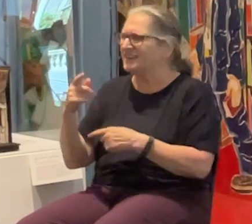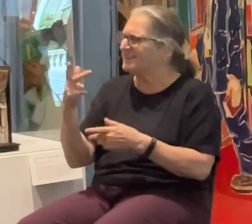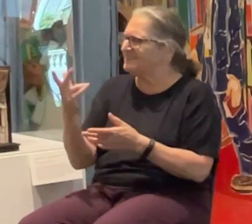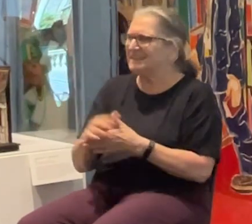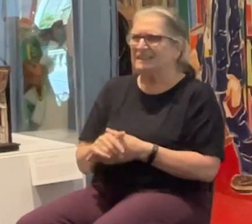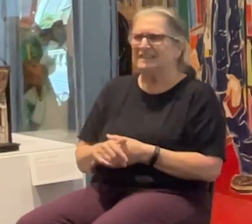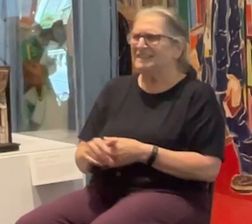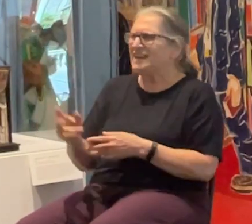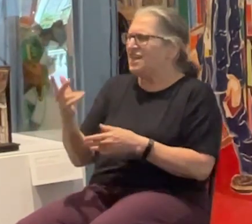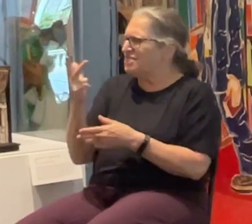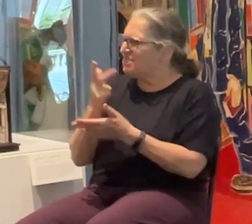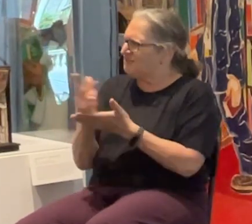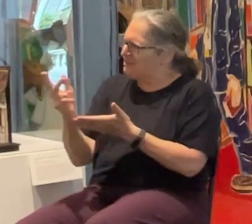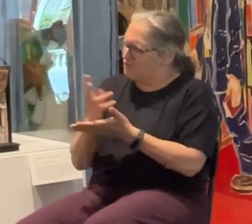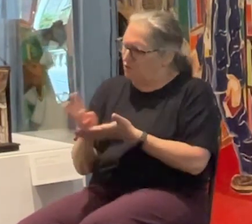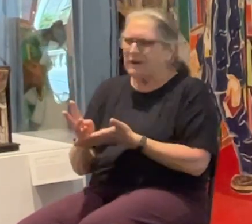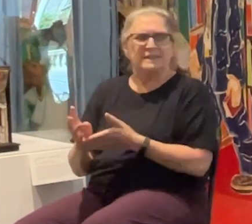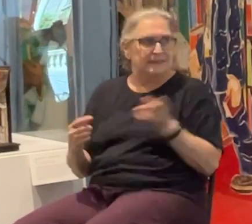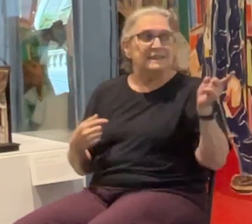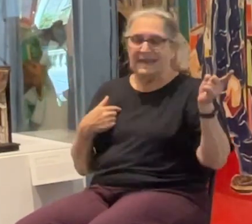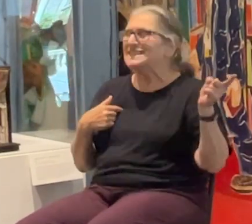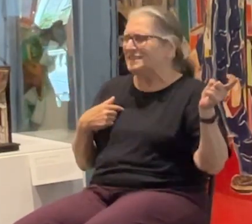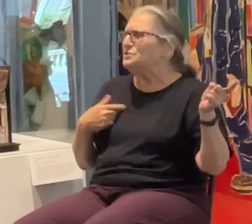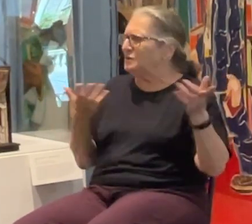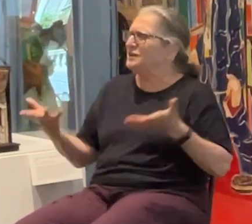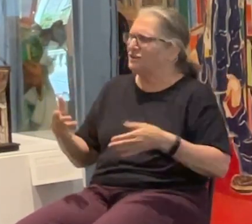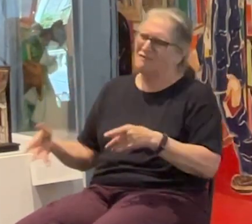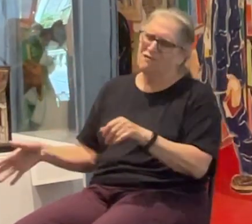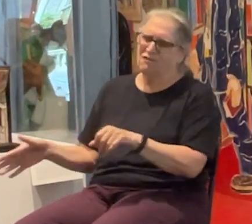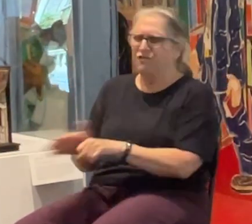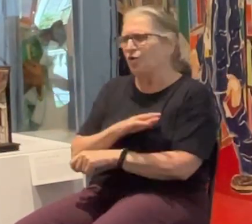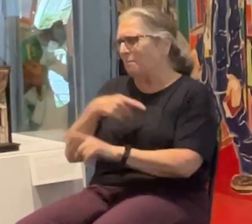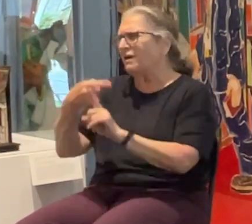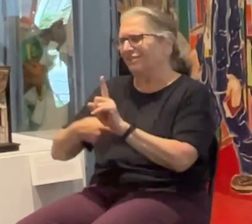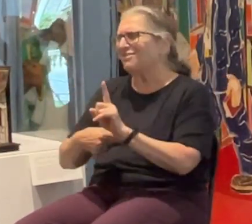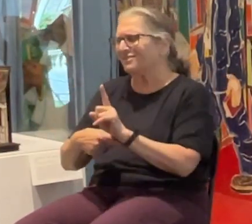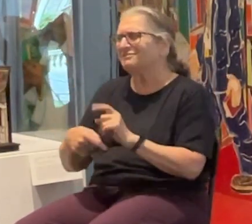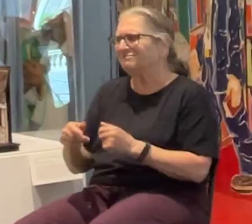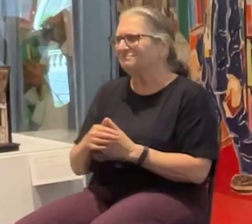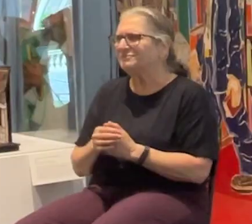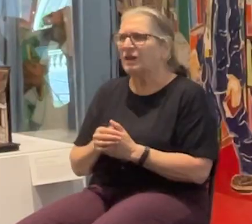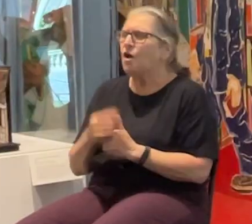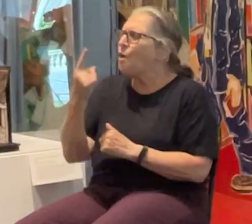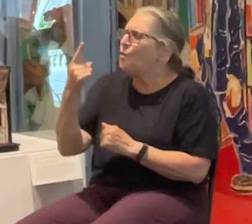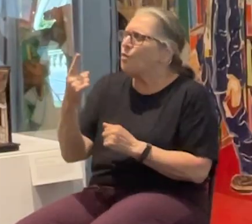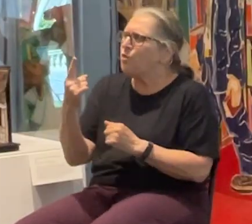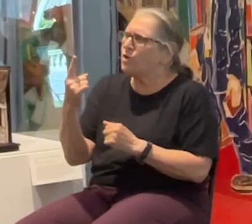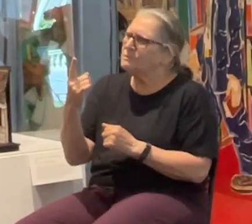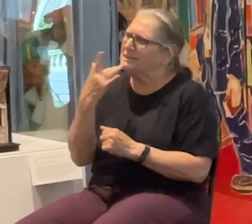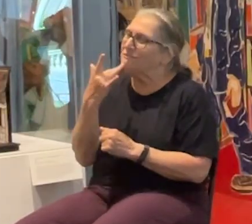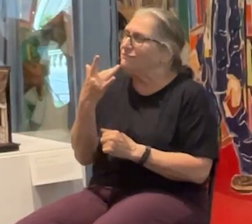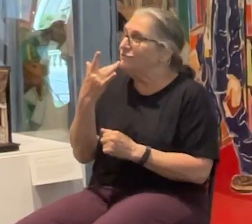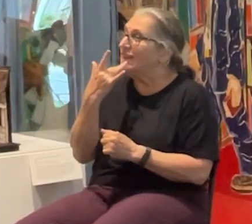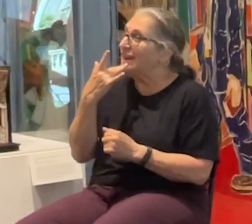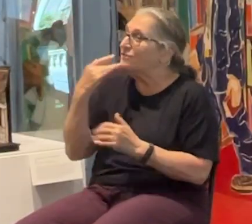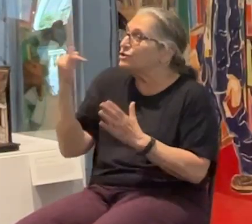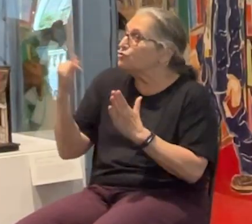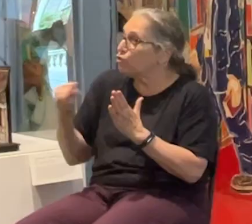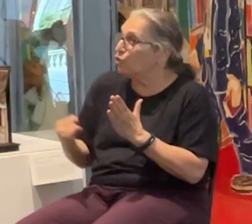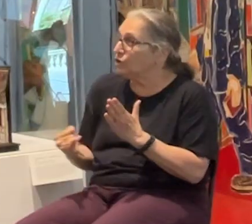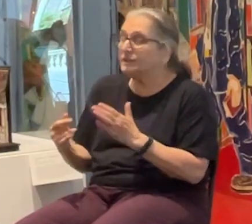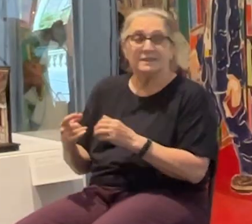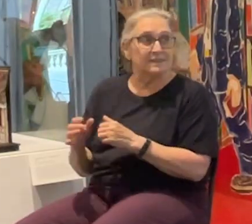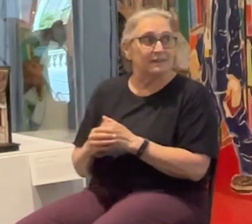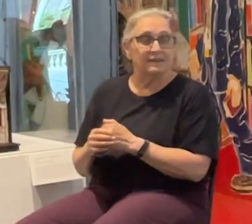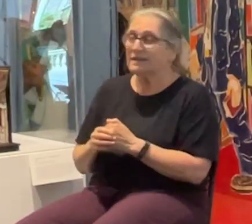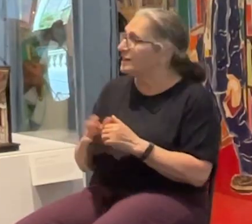for a solid month. Yeah. Exactly. I have the pictures to prove it. I mean, one of my favorite drawings, even though it's very sketchy, that we have